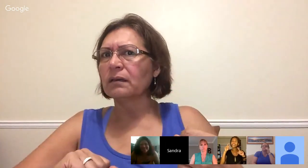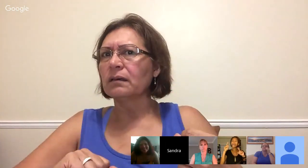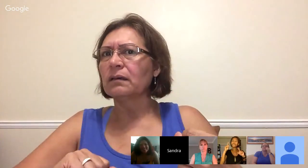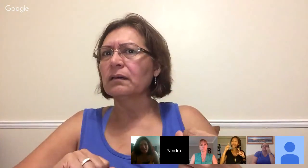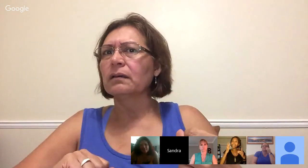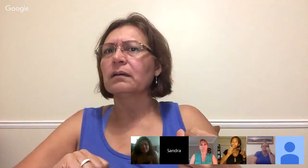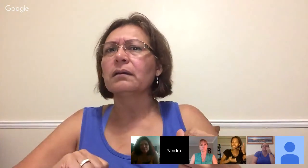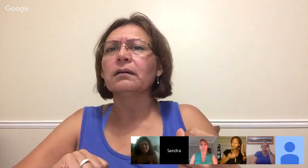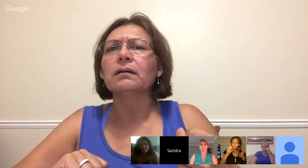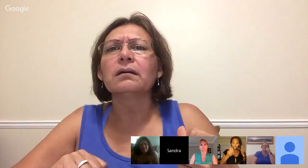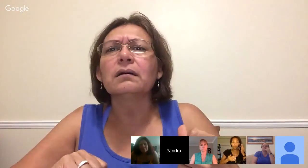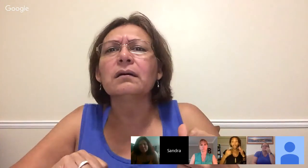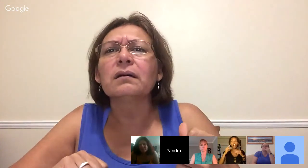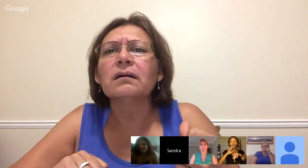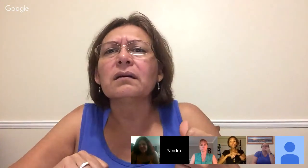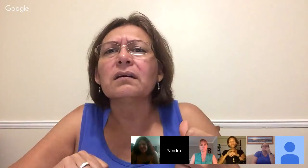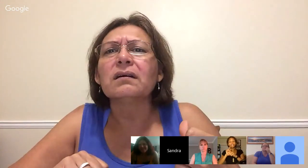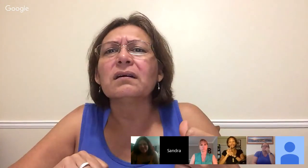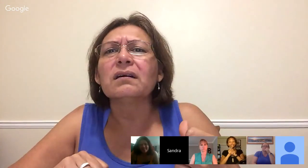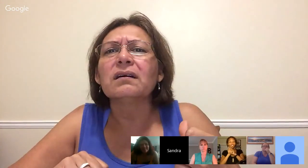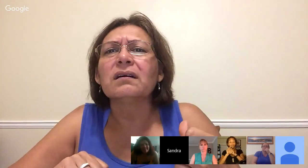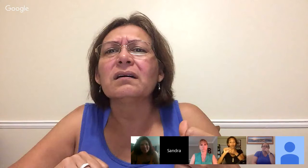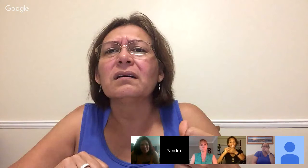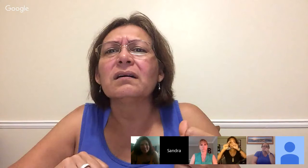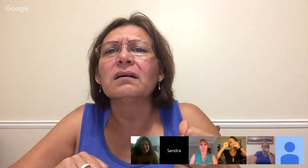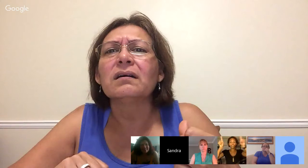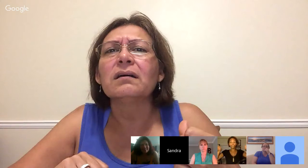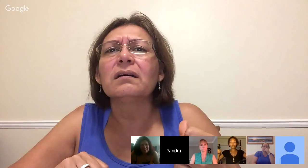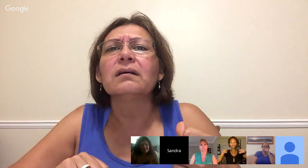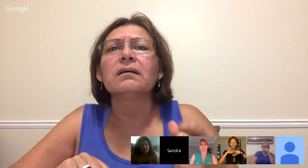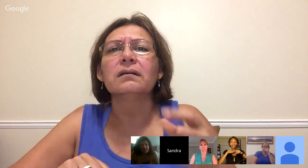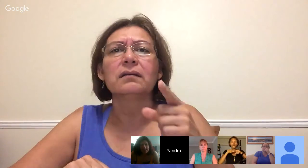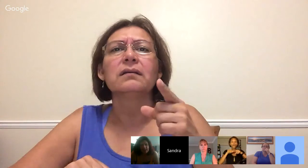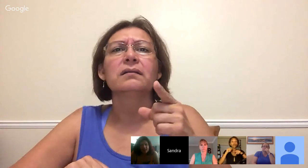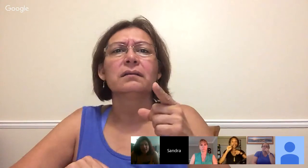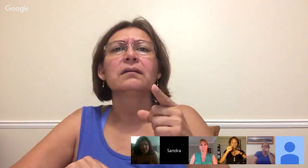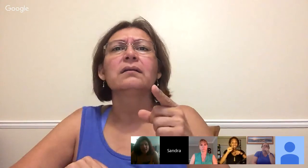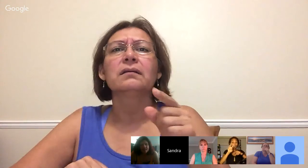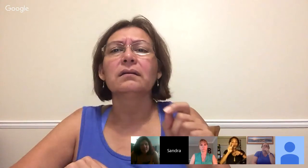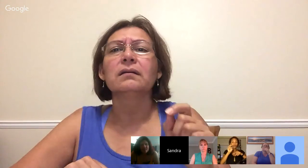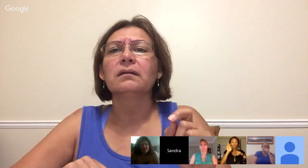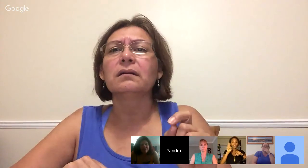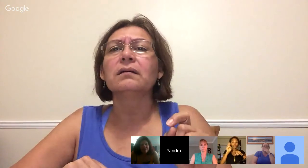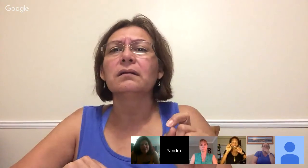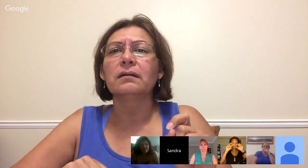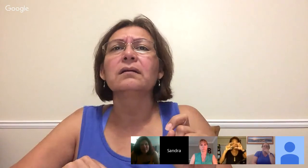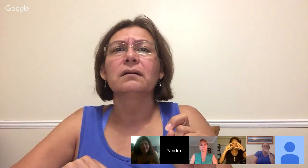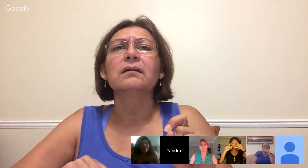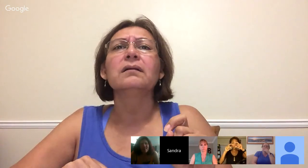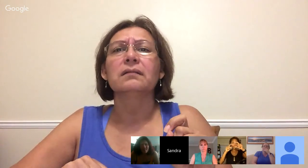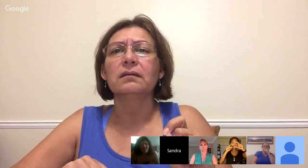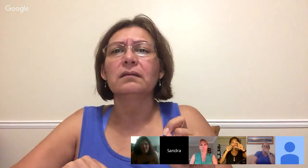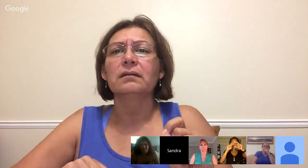I think I might have emailed it, but on the mentorship page, where it says webinar, where